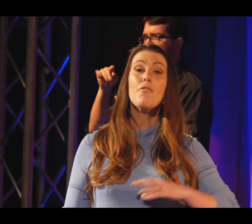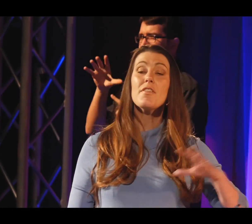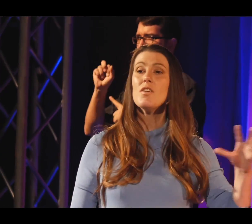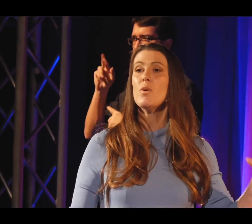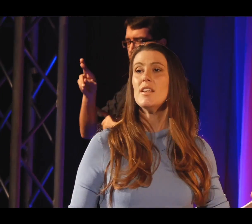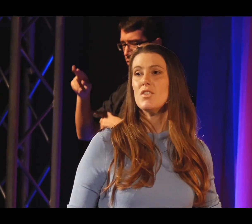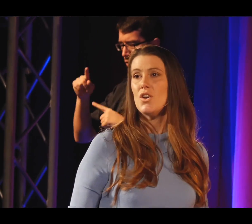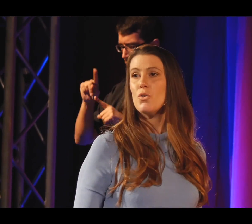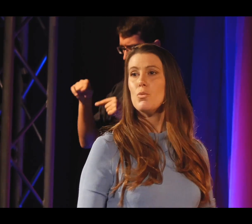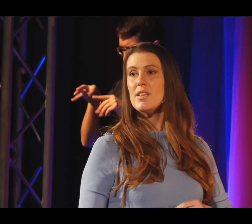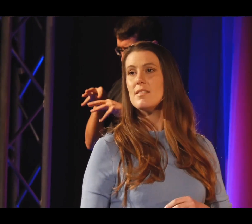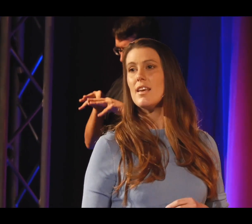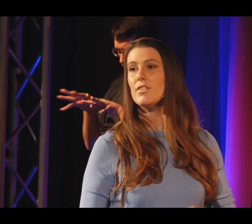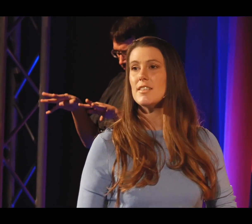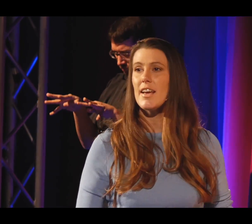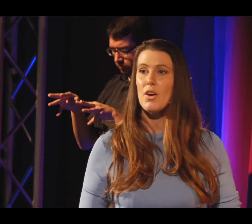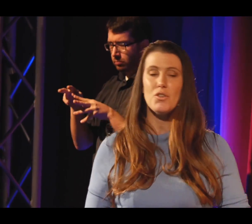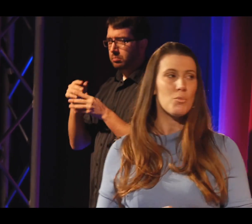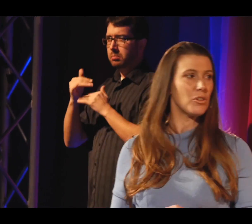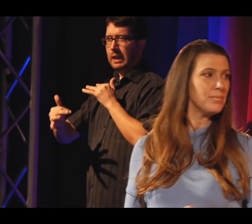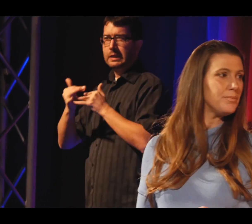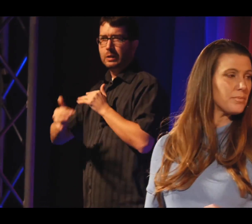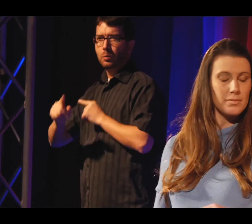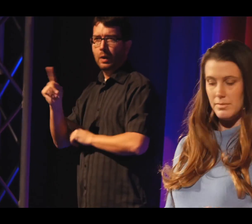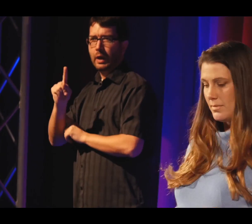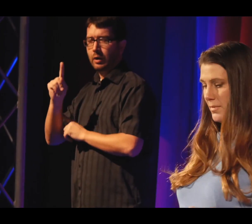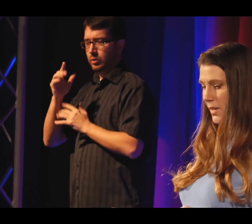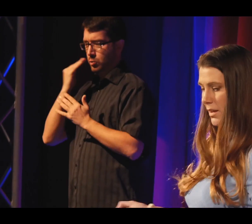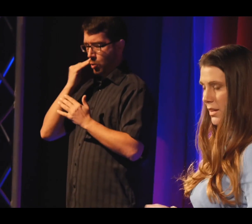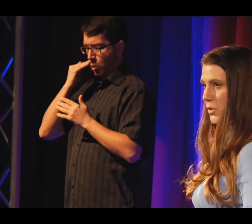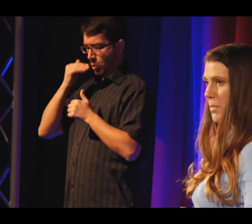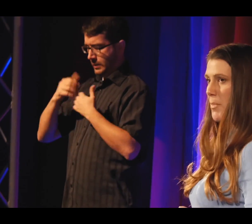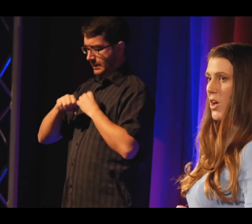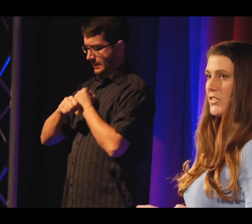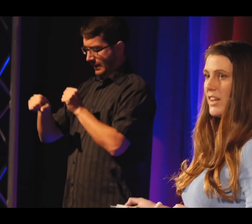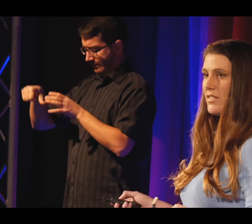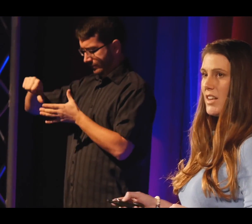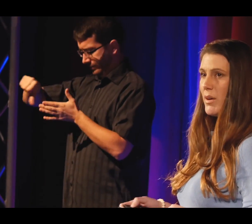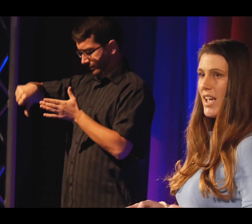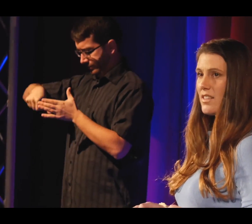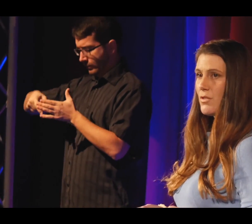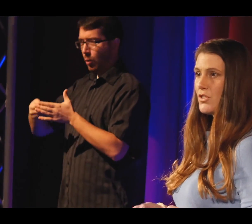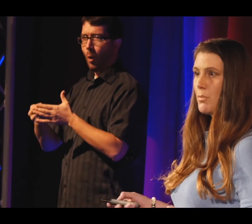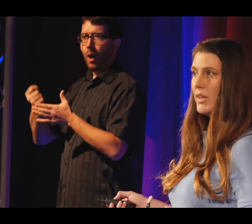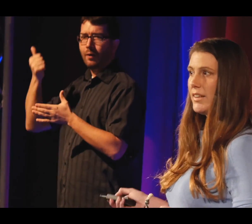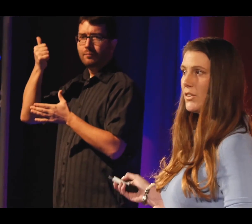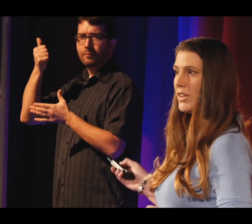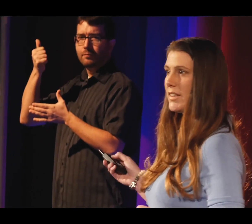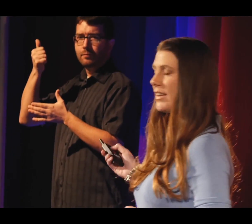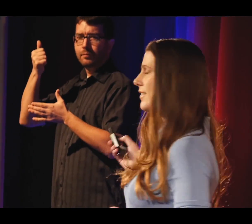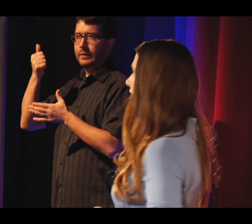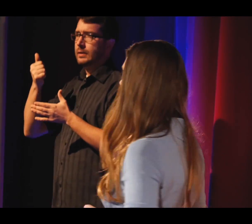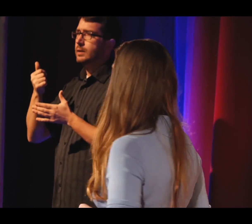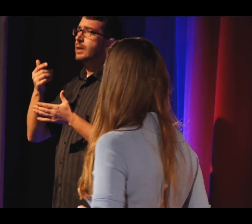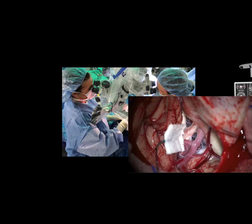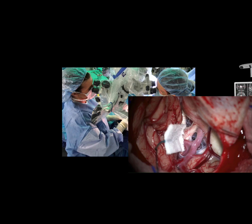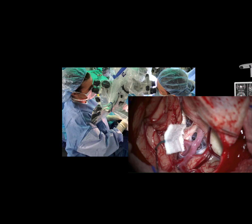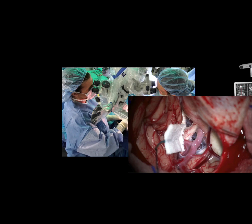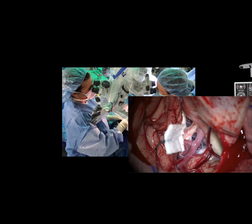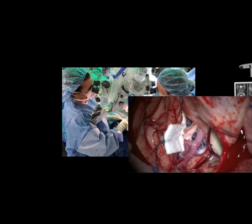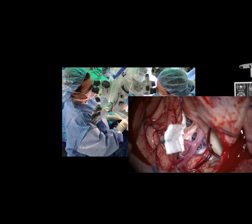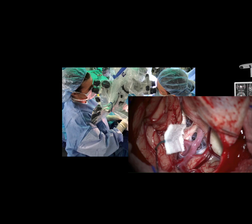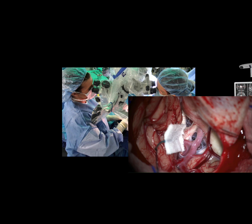are, everything that we need to know so we can safely take out a tumor. So I apologize if anybody has an aversion to blood, don't look at the next slide.